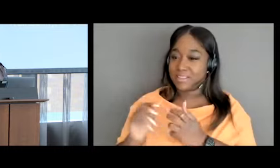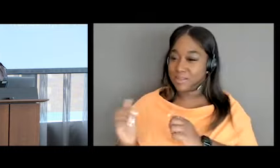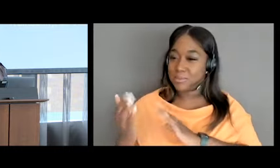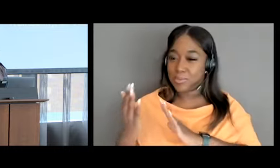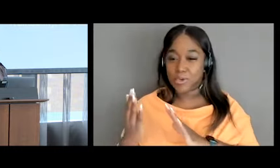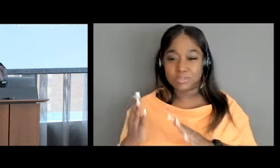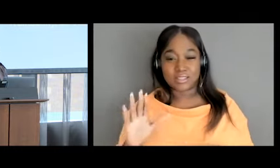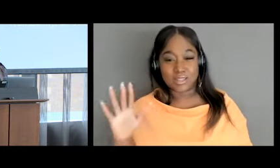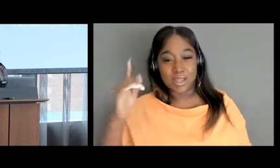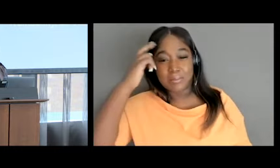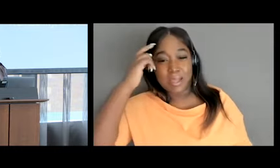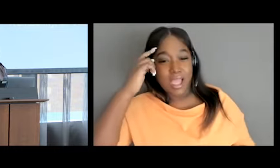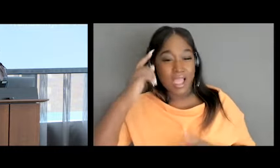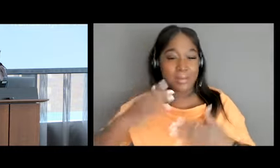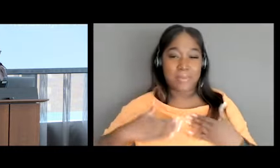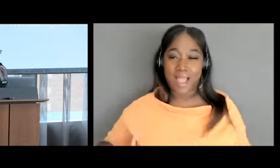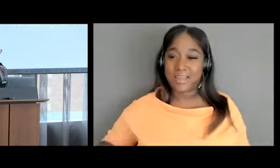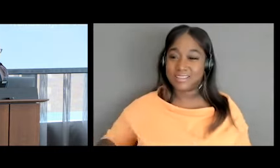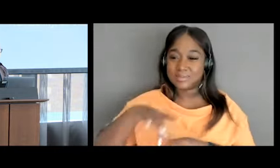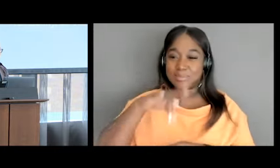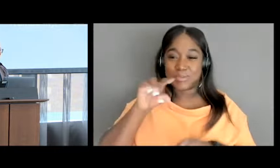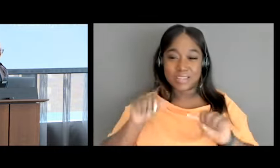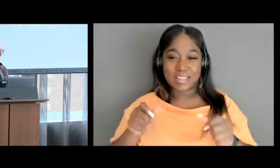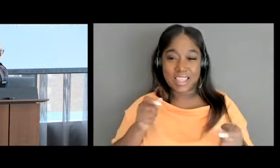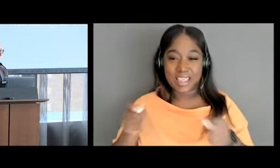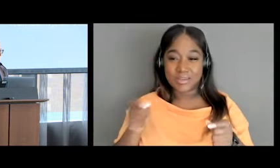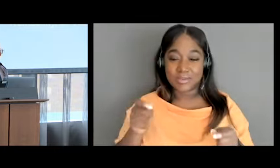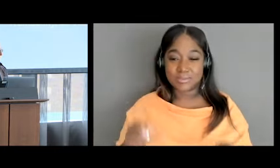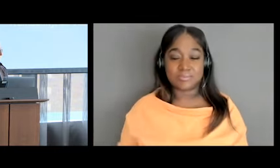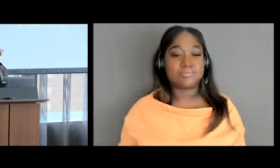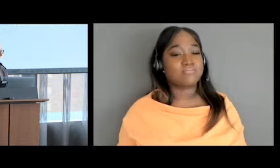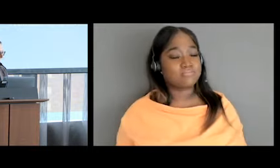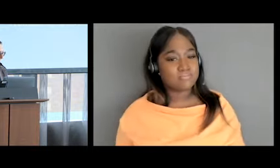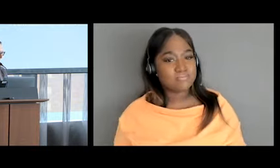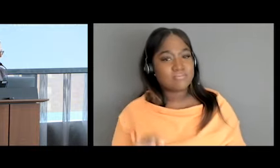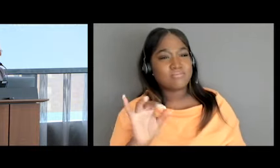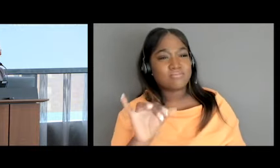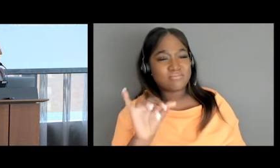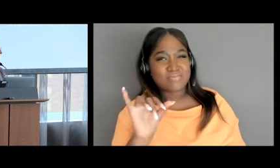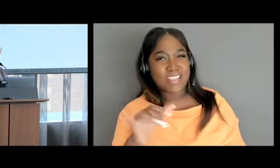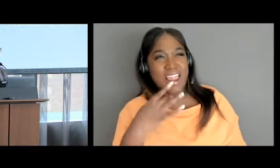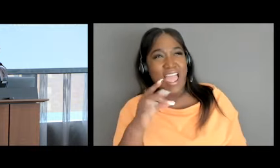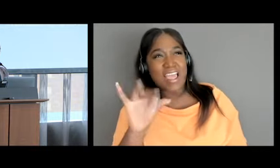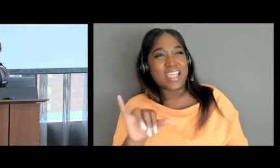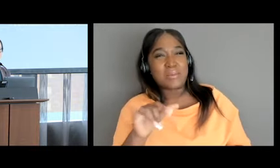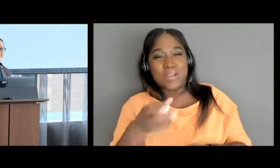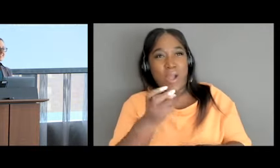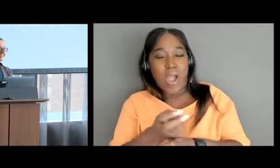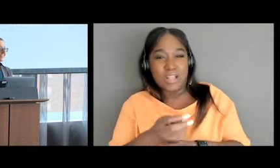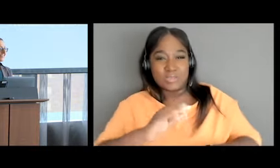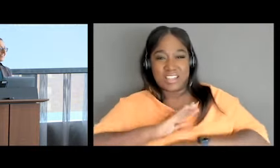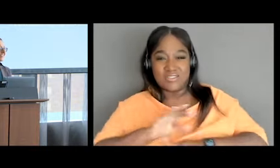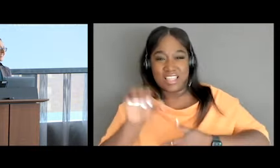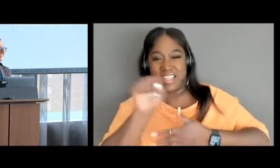I like it, but it's hard for me to satisfy the smart, right? So any